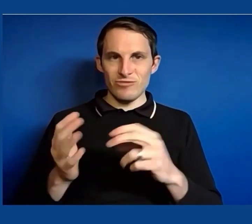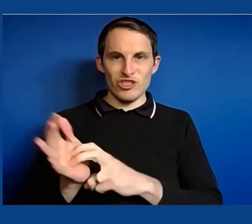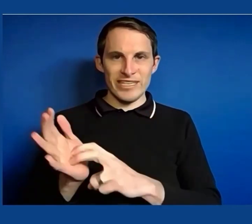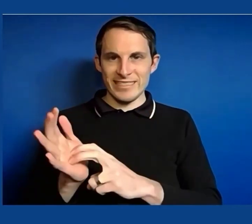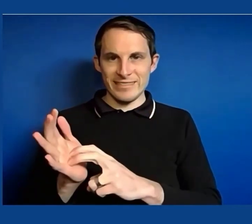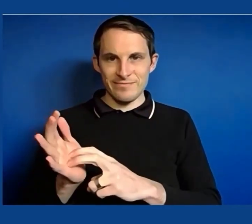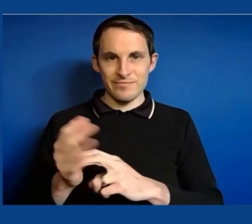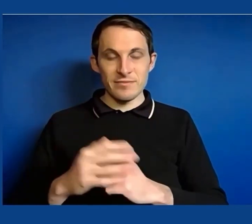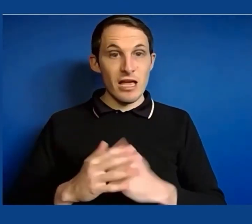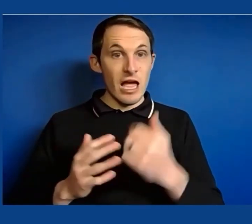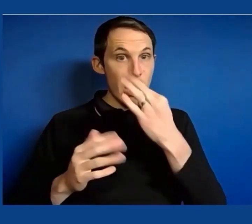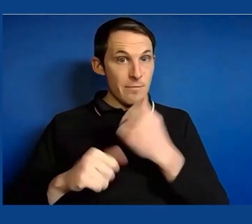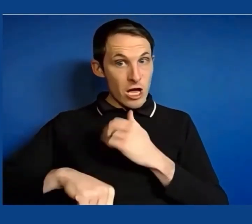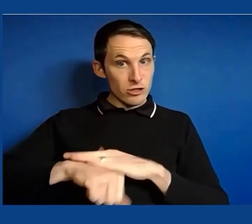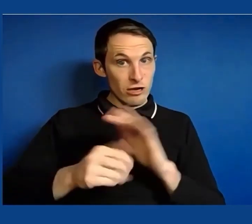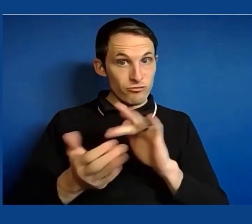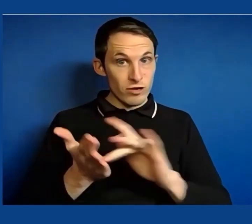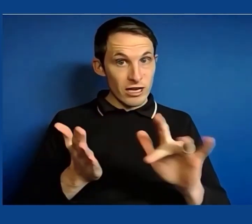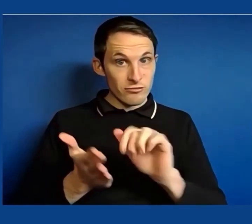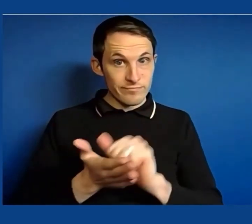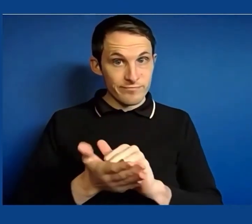it?